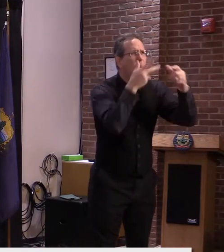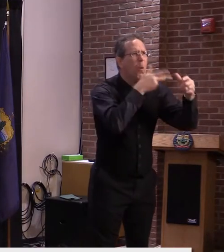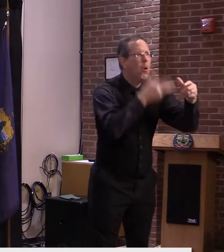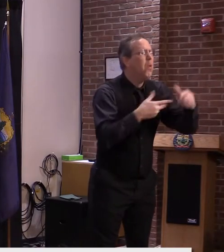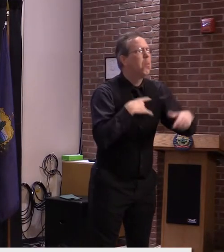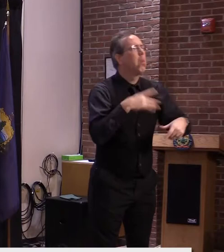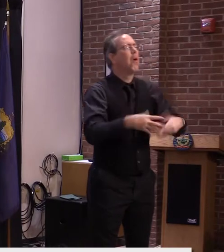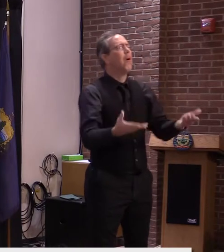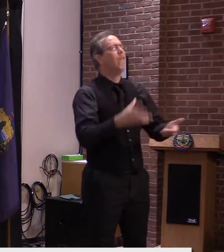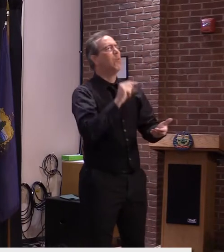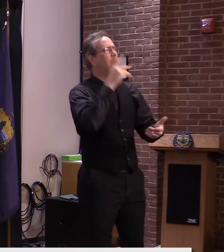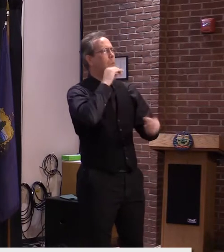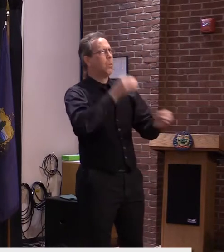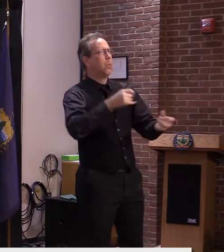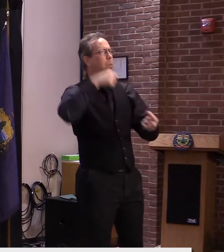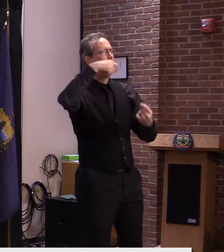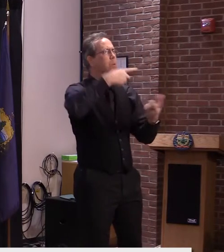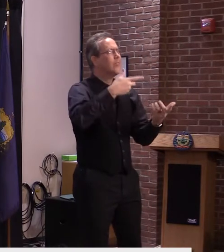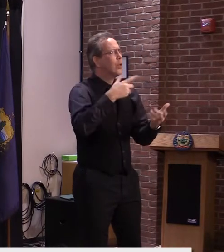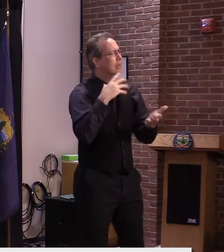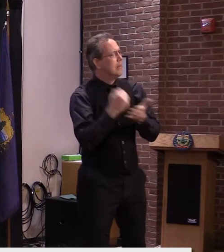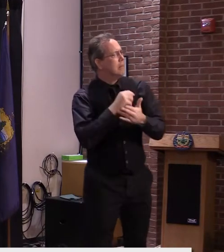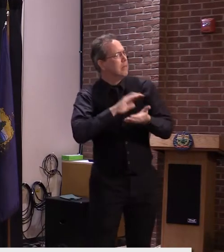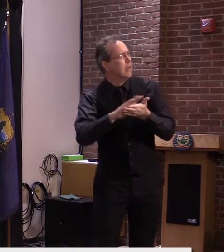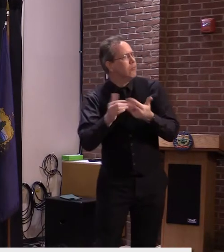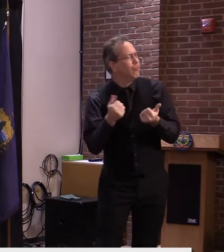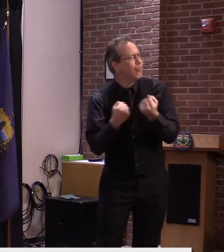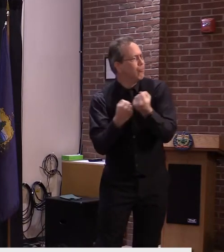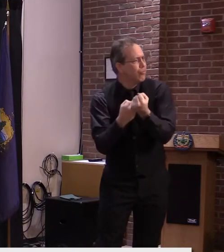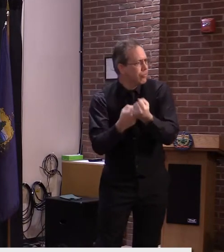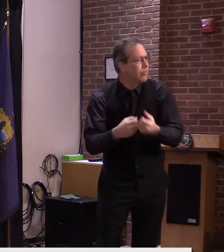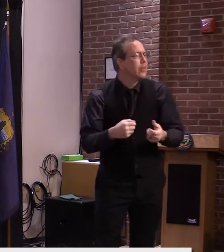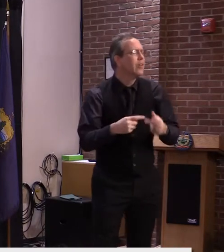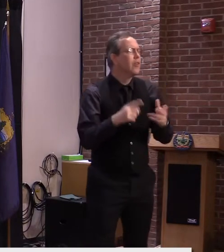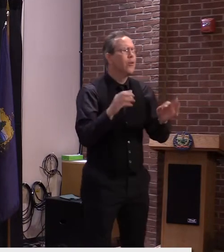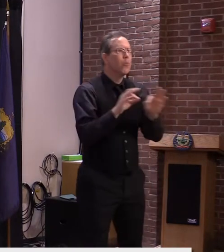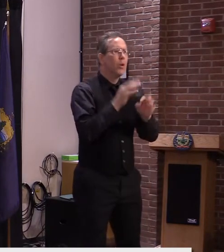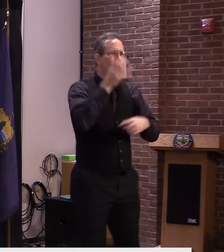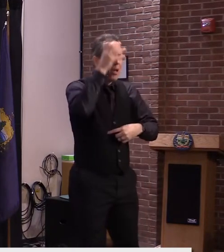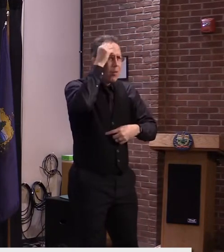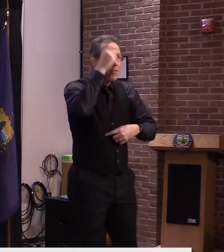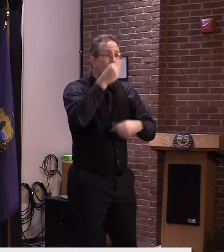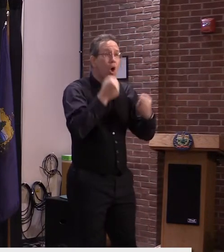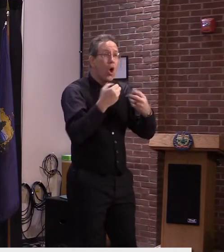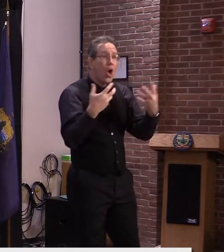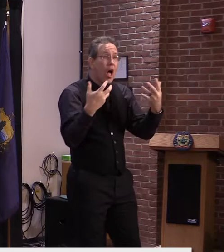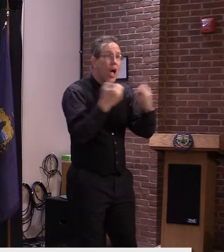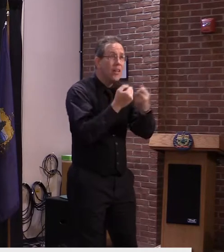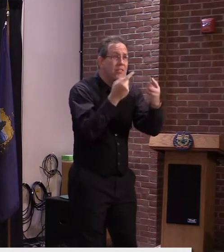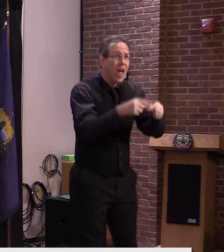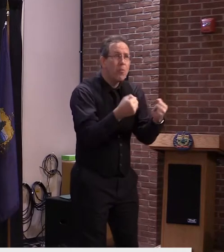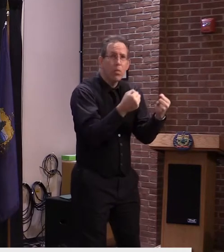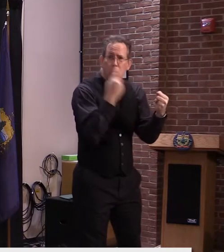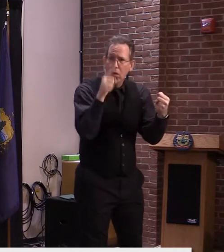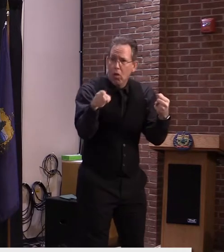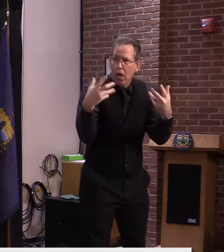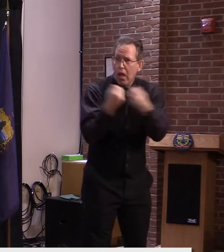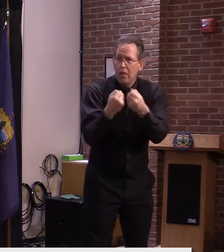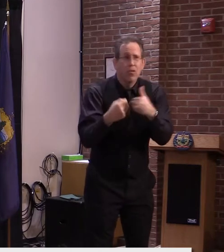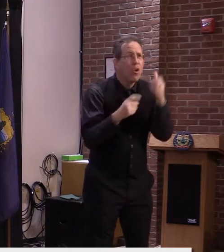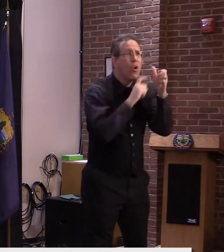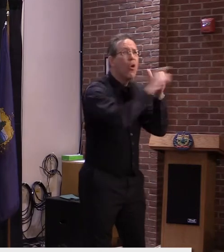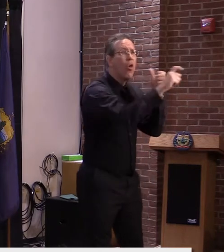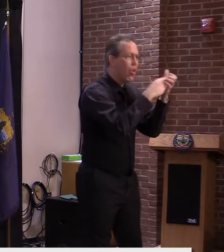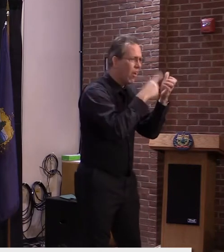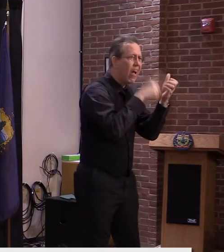for more coverage just makes sense. If you're in an accident or come onto one, you should be able to reach someone, no matter where you